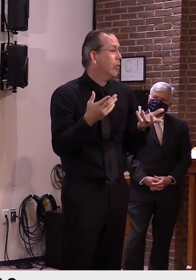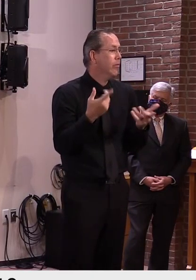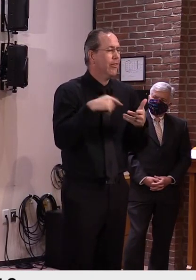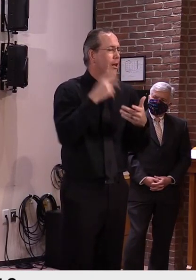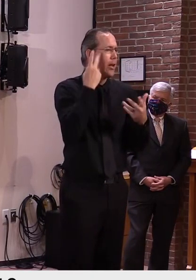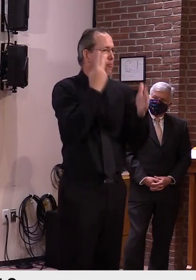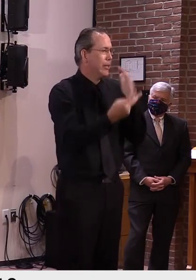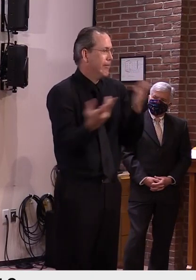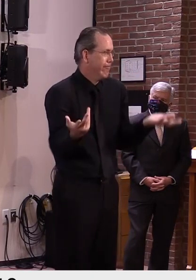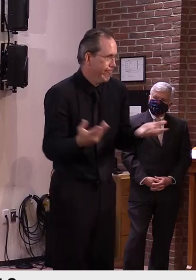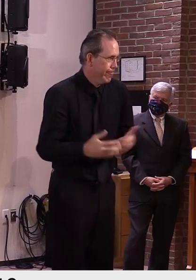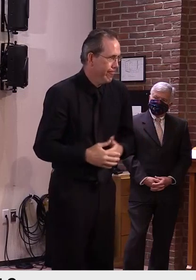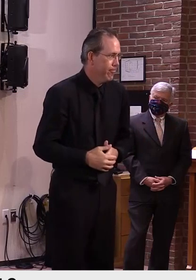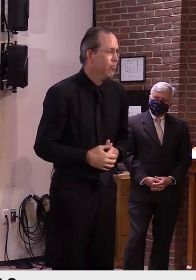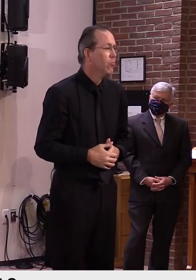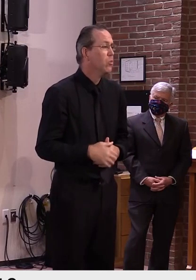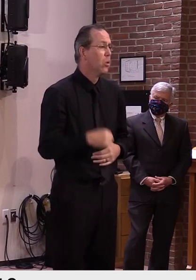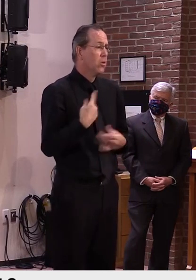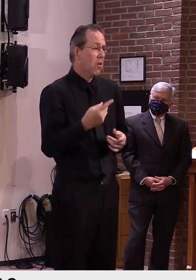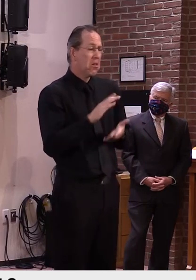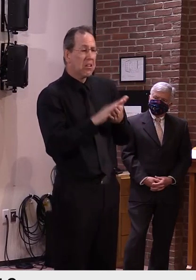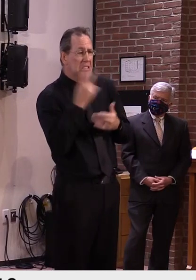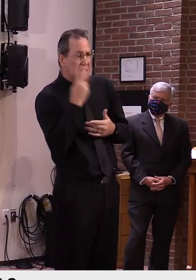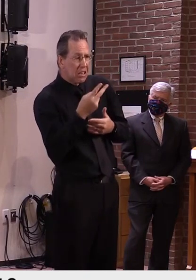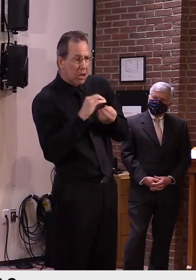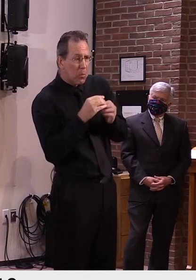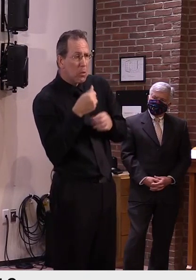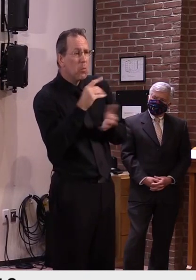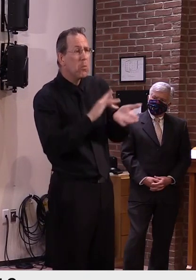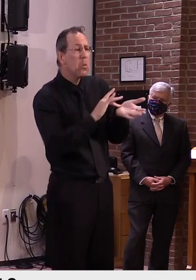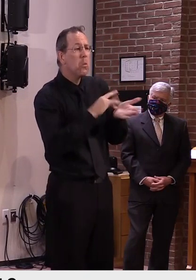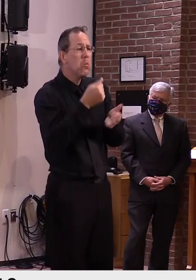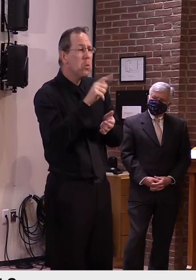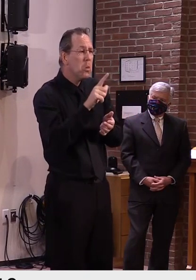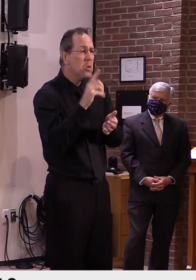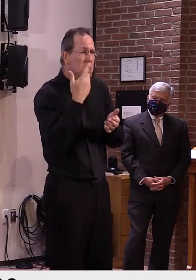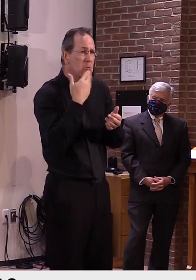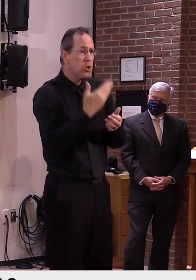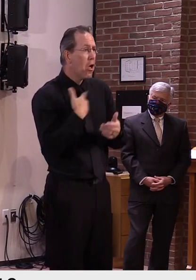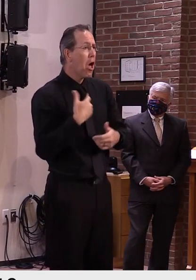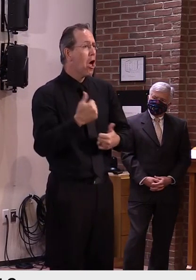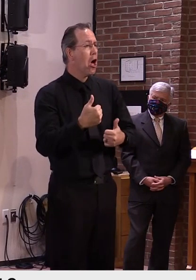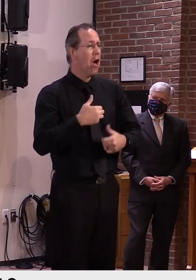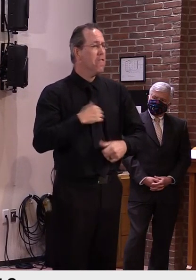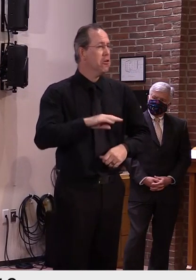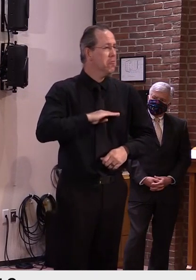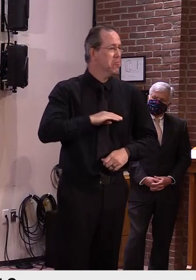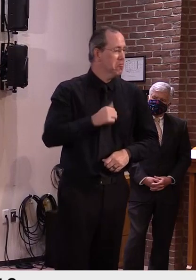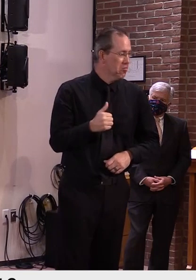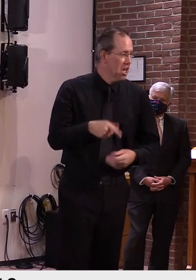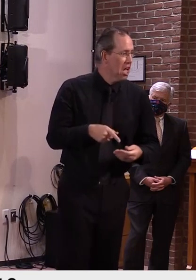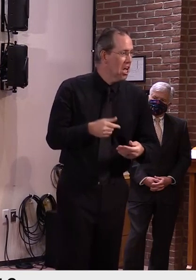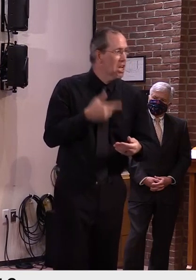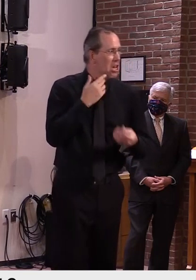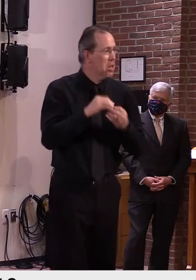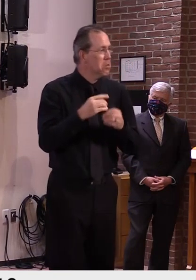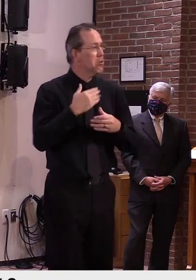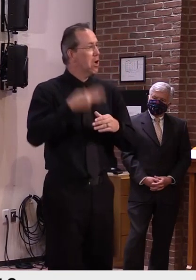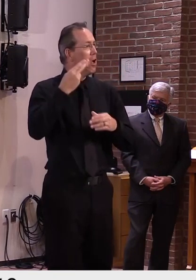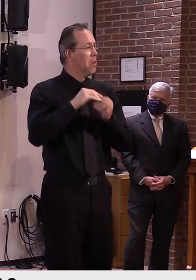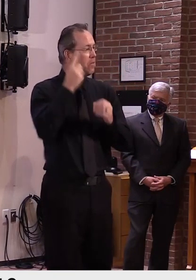it's good information to have and good for your ego, but at the same time, you have to focus on what